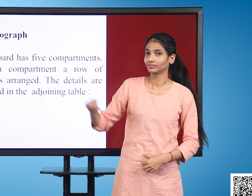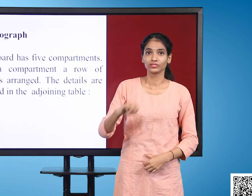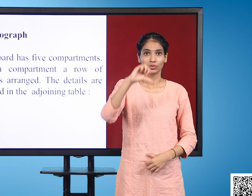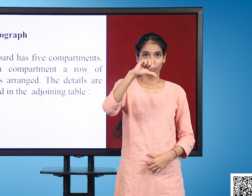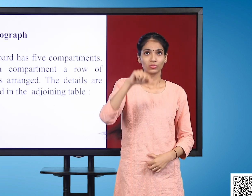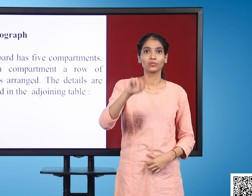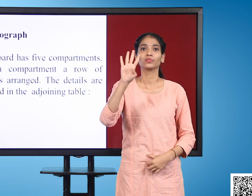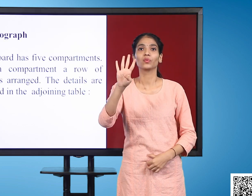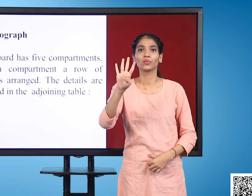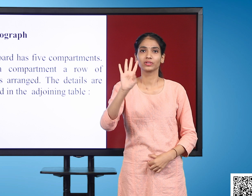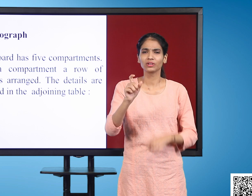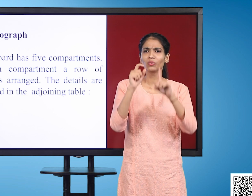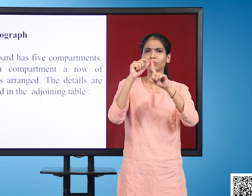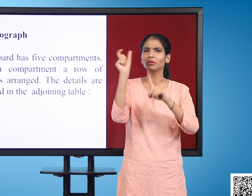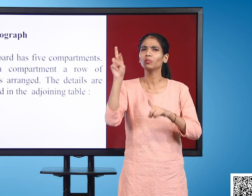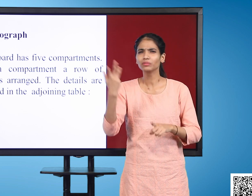Nine point 4. Pictograph.